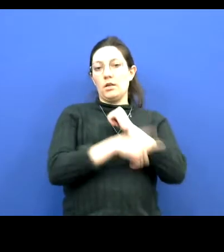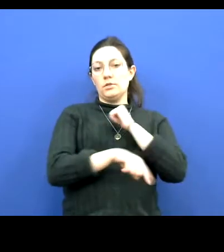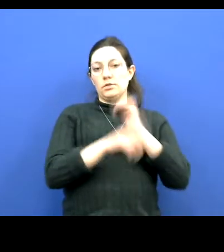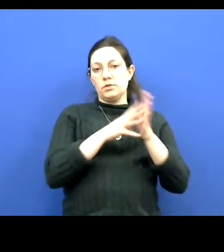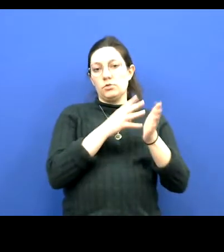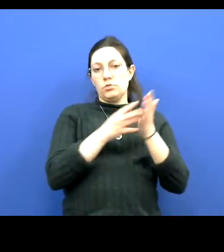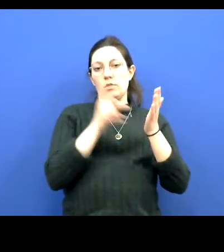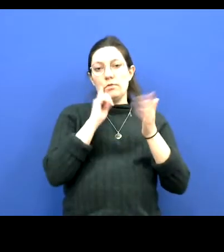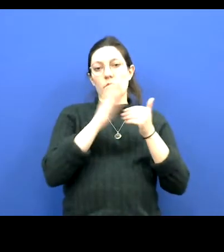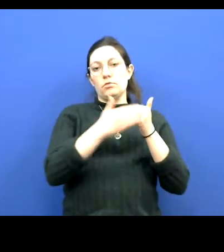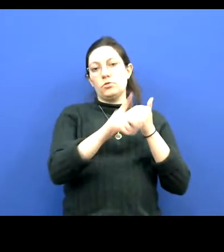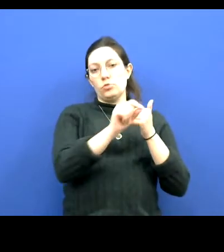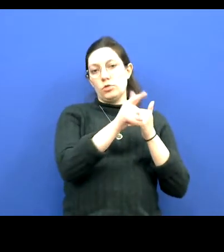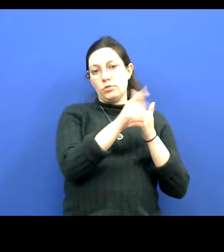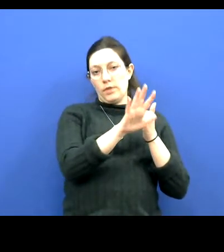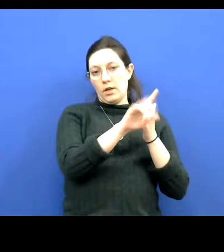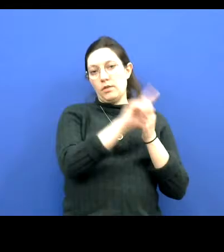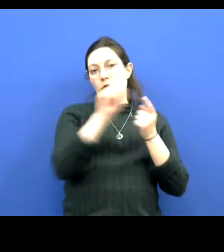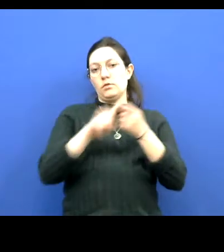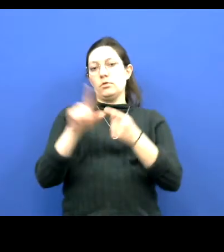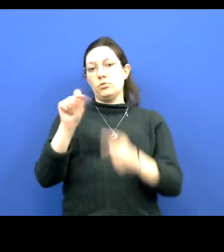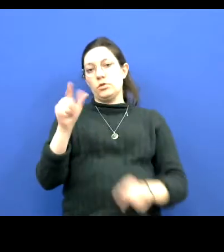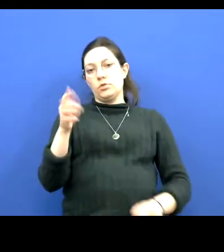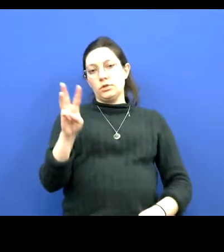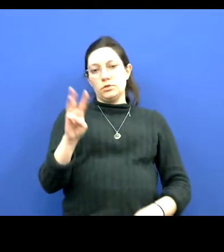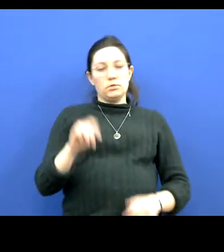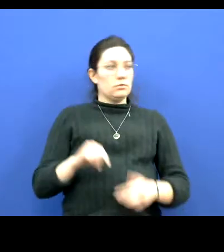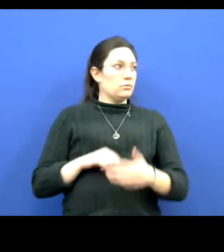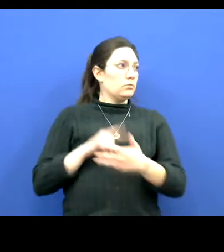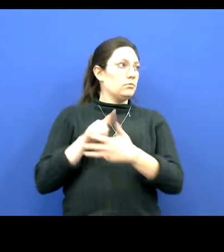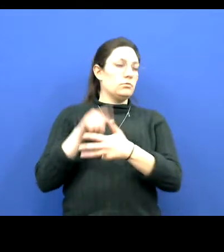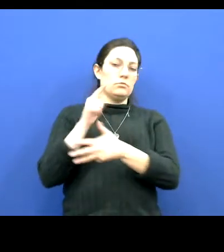of 2025 through 2026. Seconded.